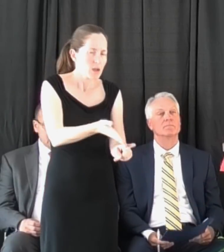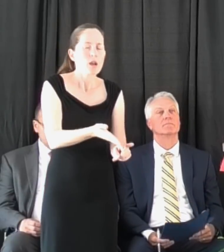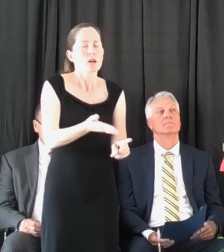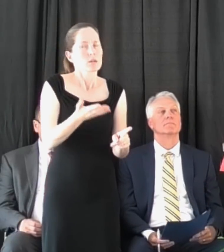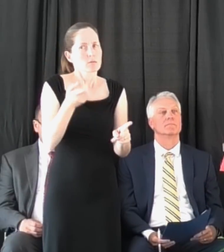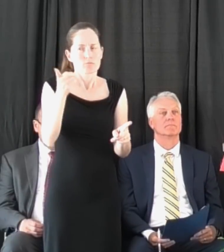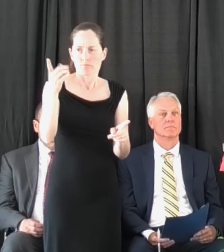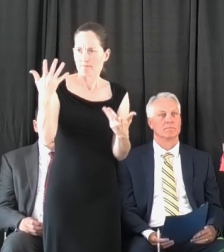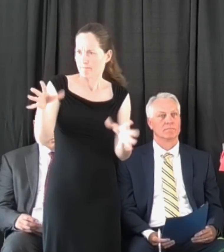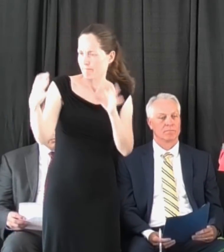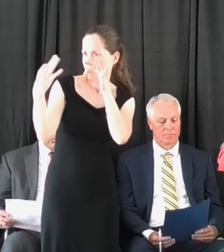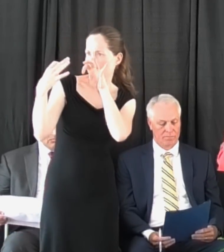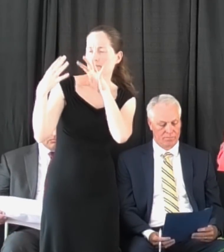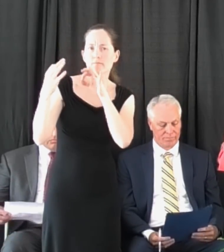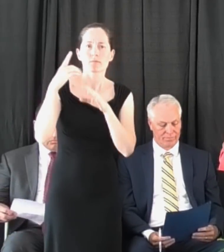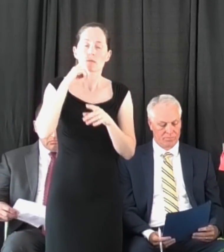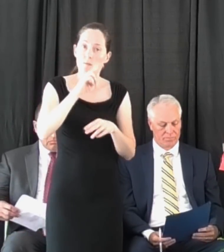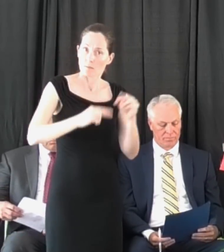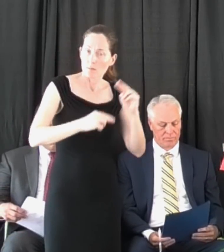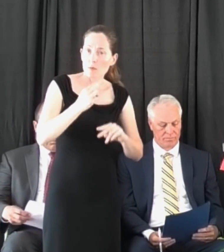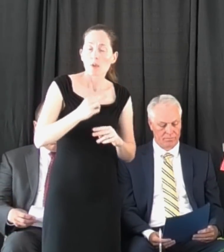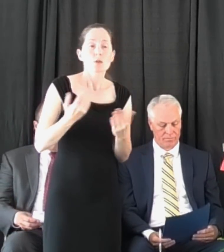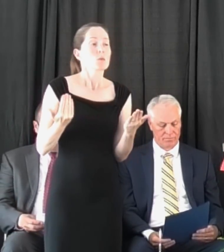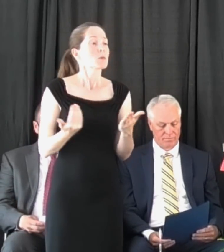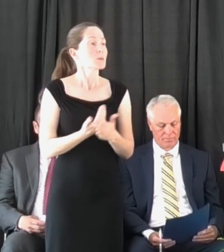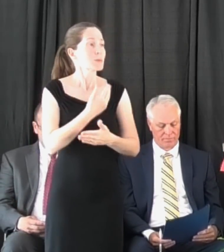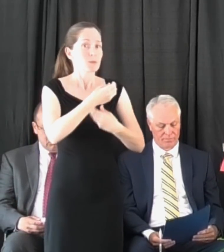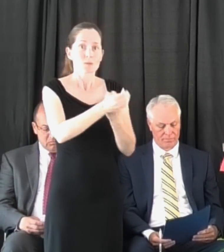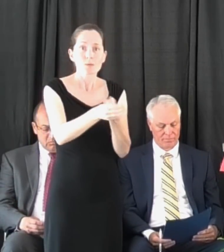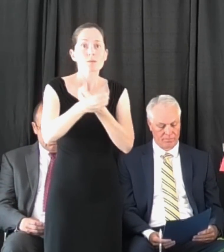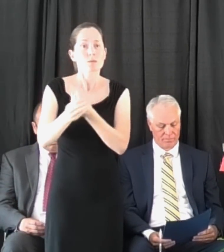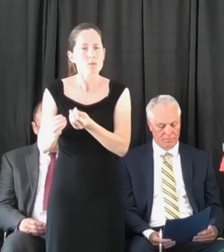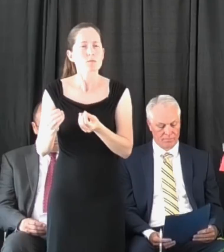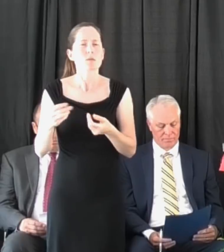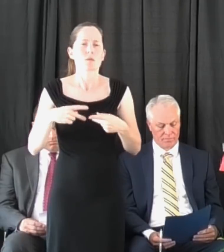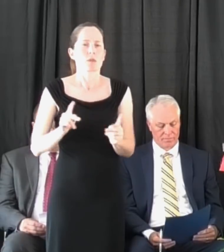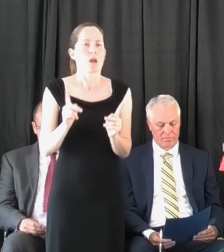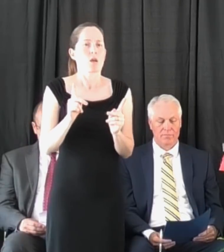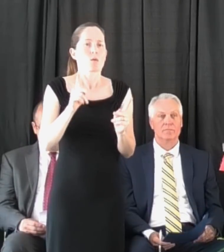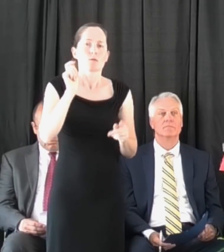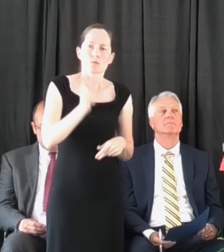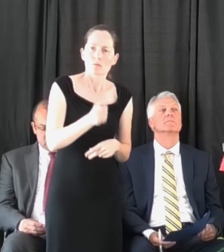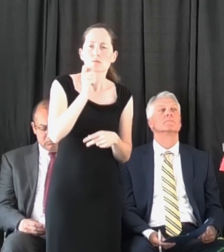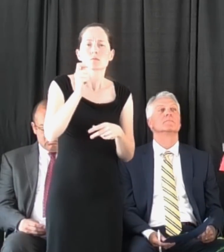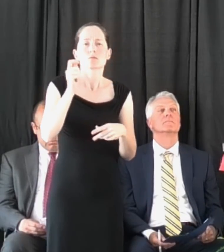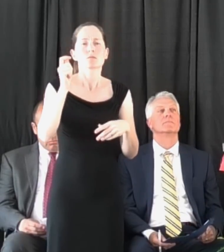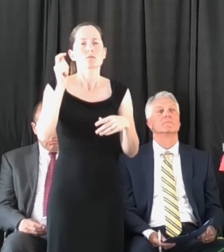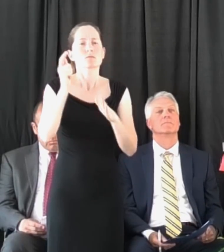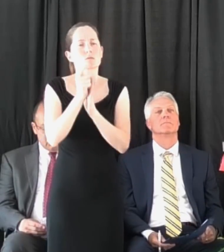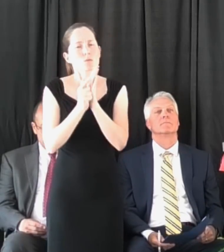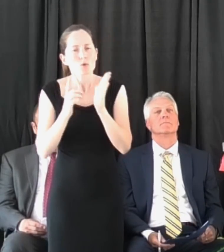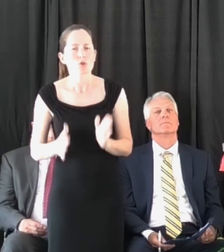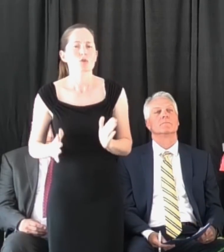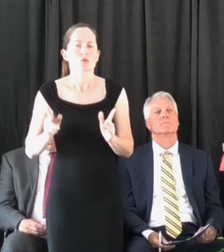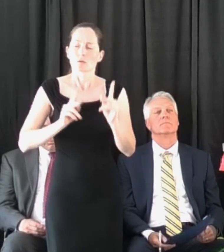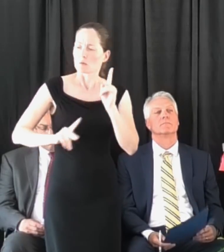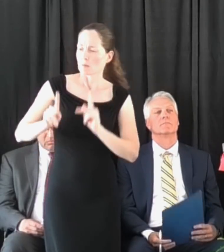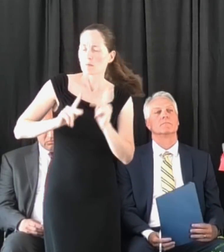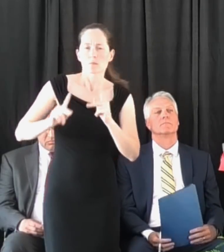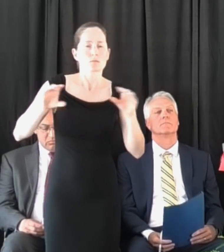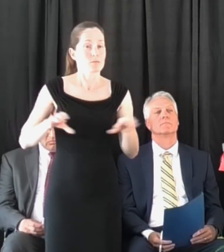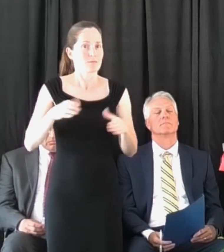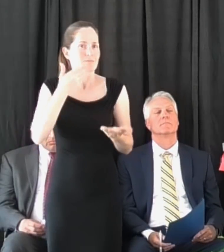new courthouse will allow the staff, judges, departments, and litigants to do the absolute best for the public to